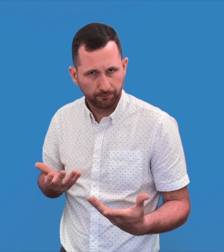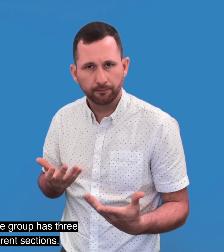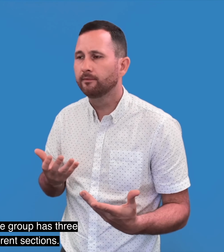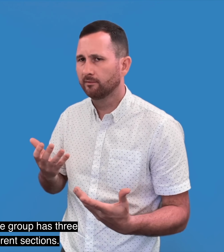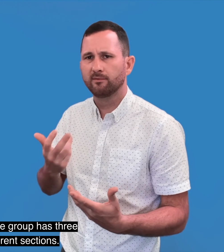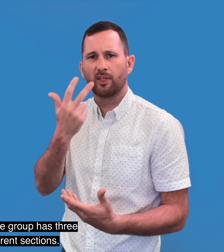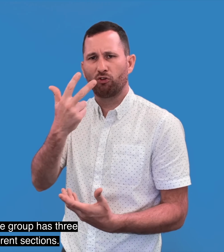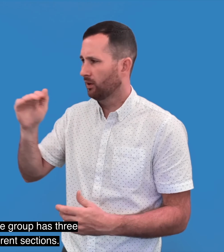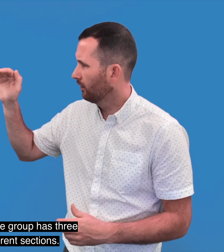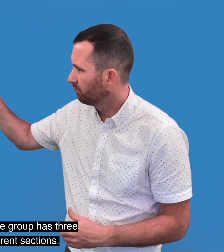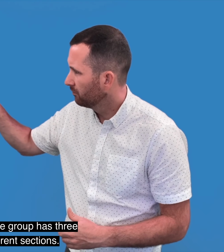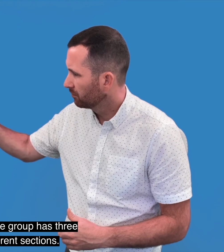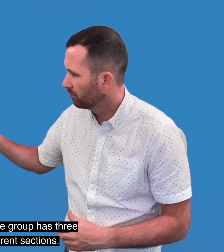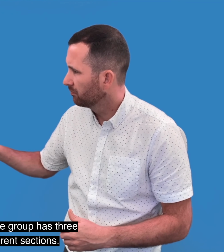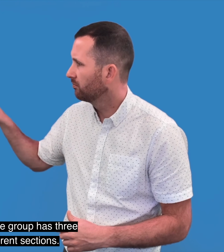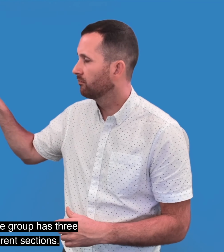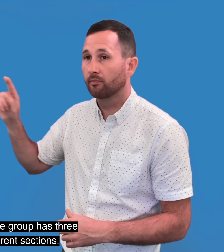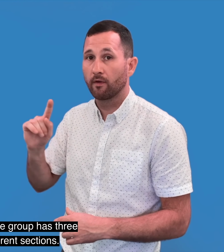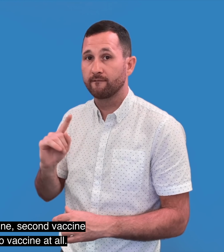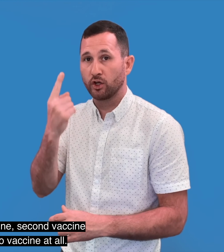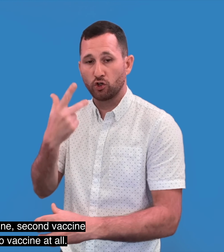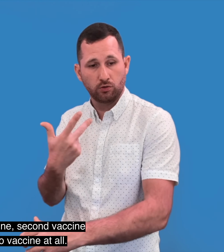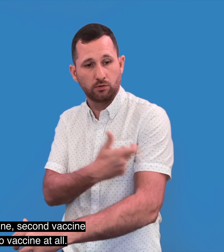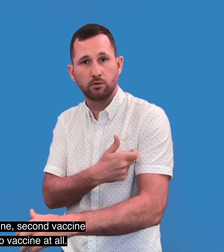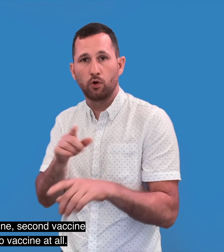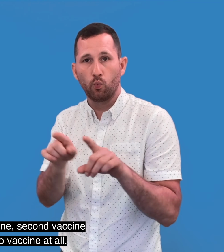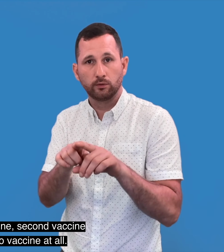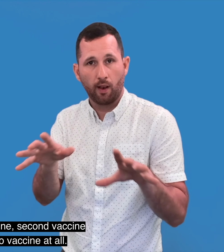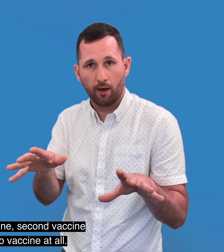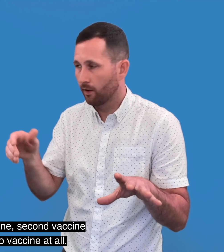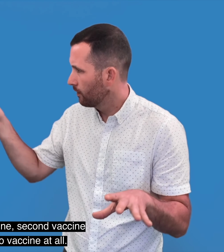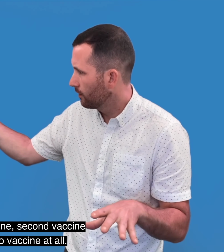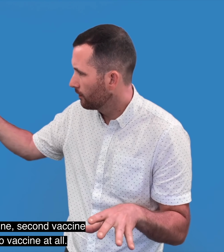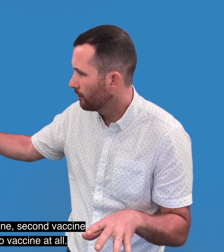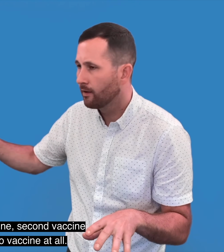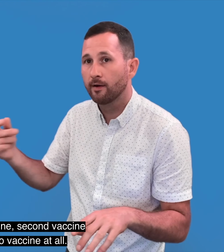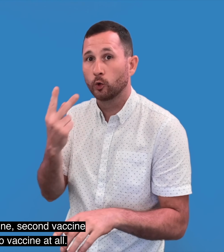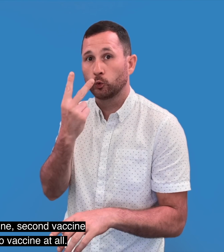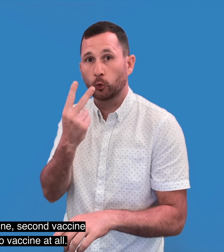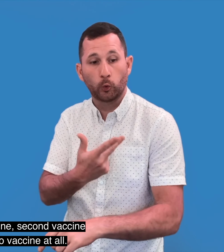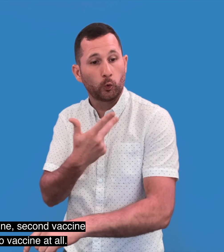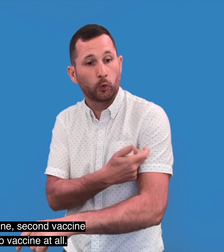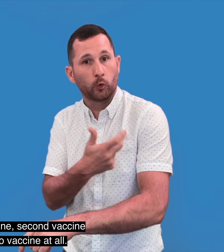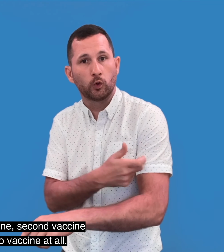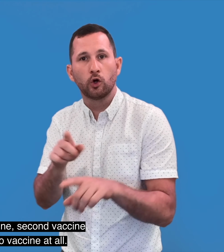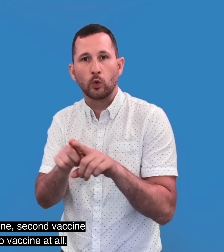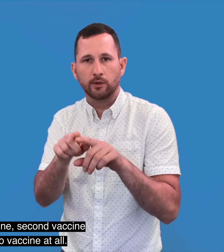Each age group has 3 different sections. First vaccine, second vaccine, and